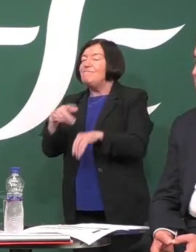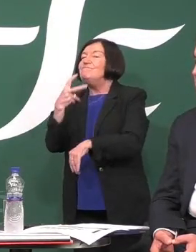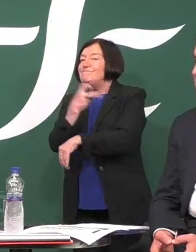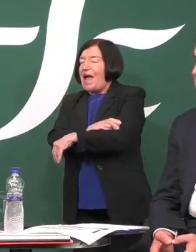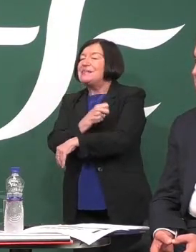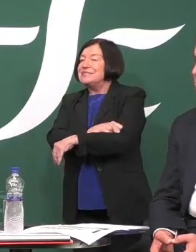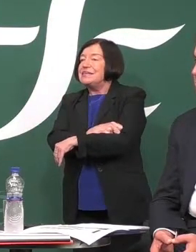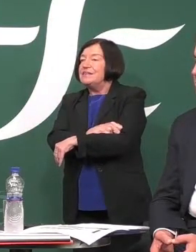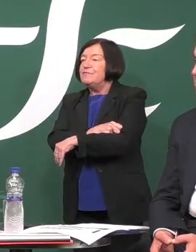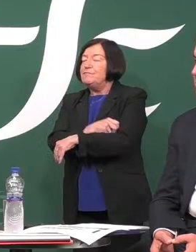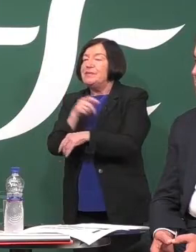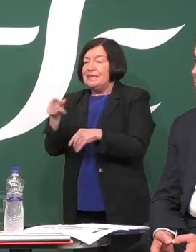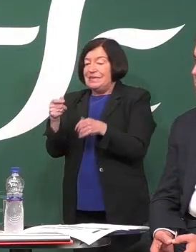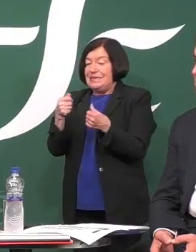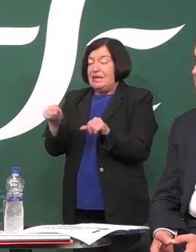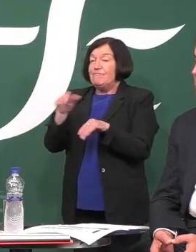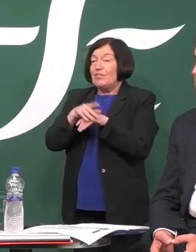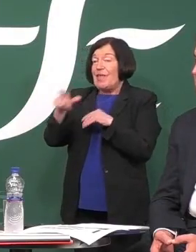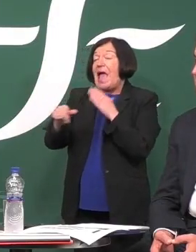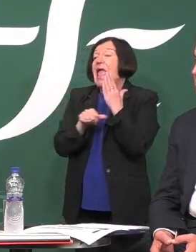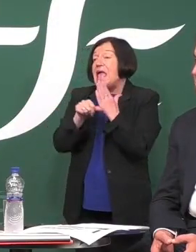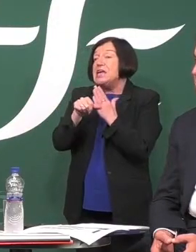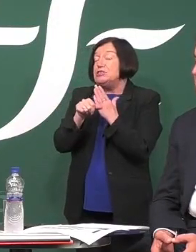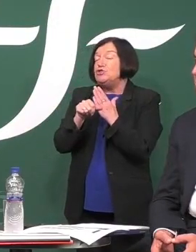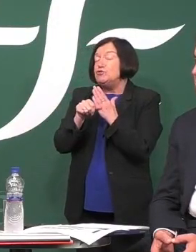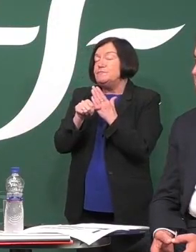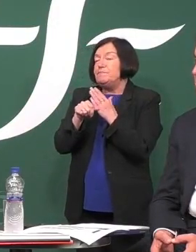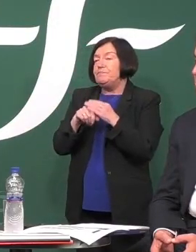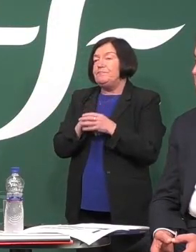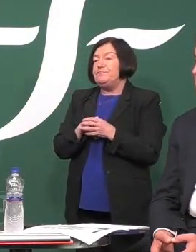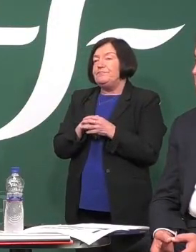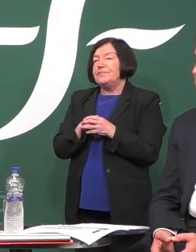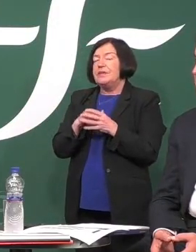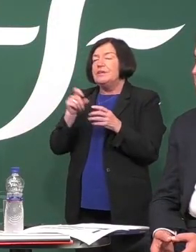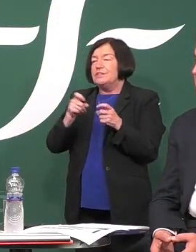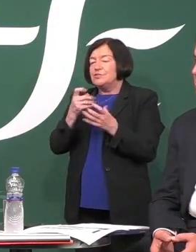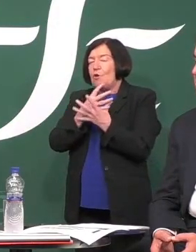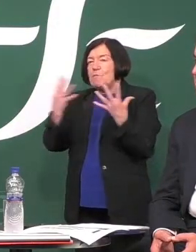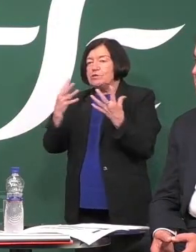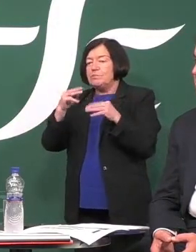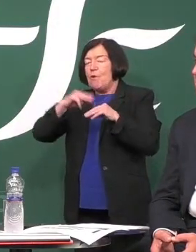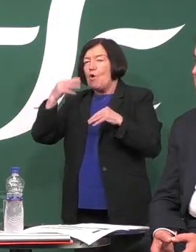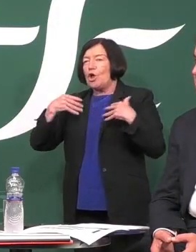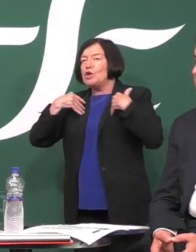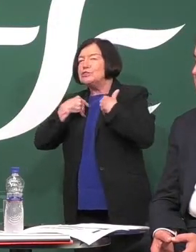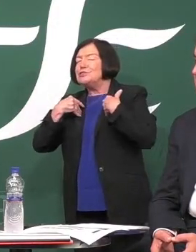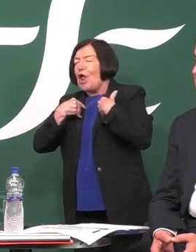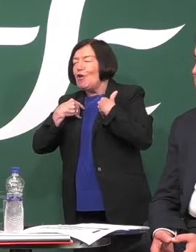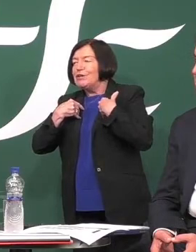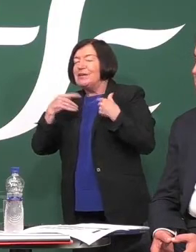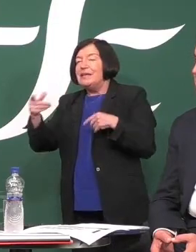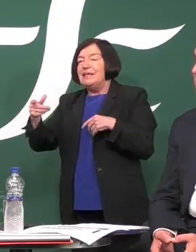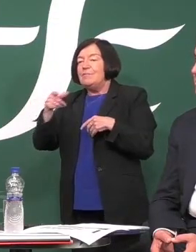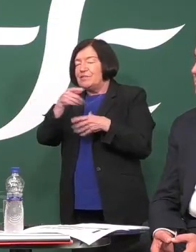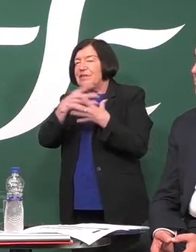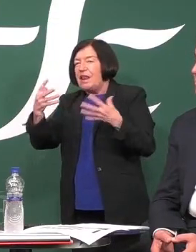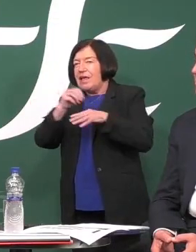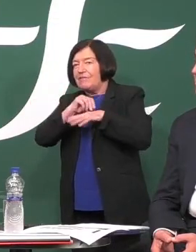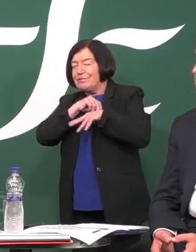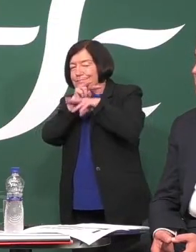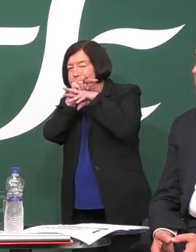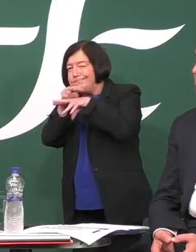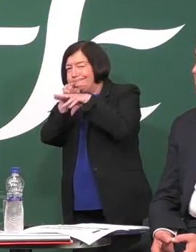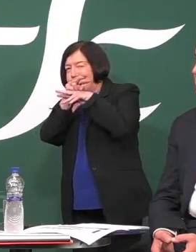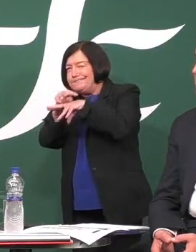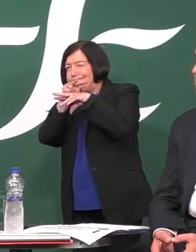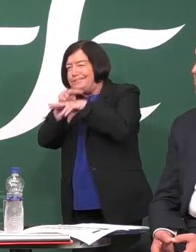has been, is required for that age. So there's so much to be concerned about, but there's a lot that you have to watch and wait